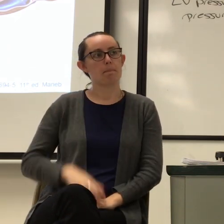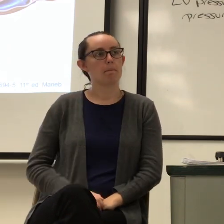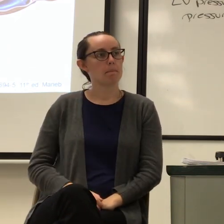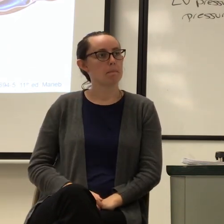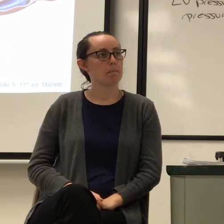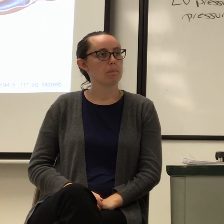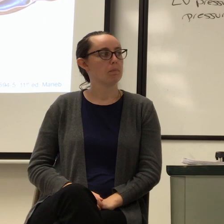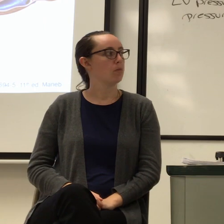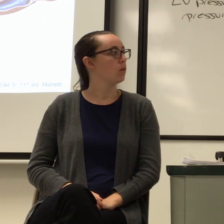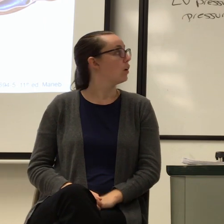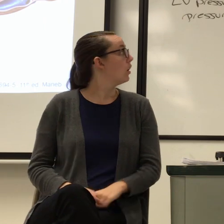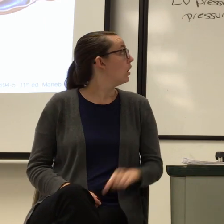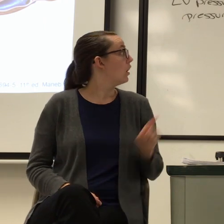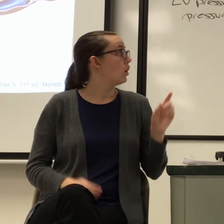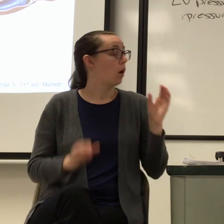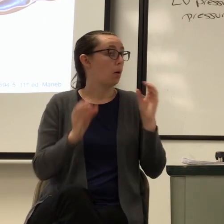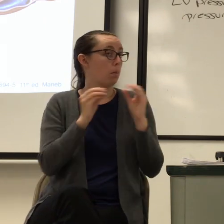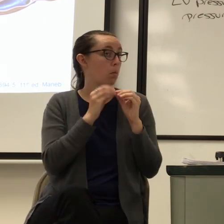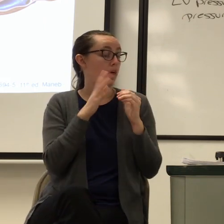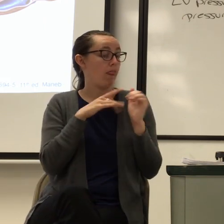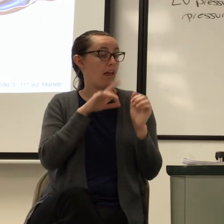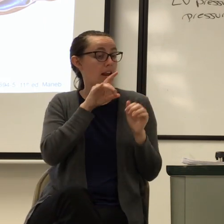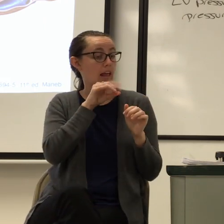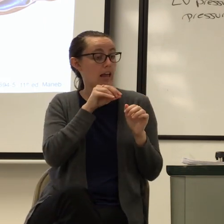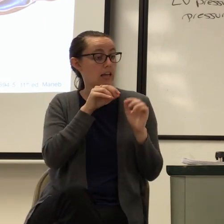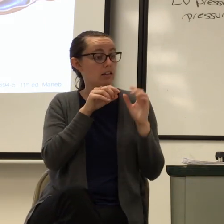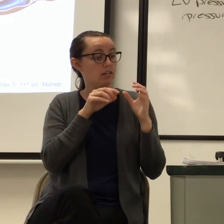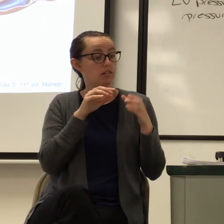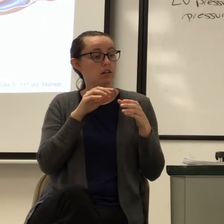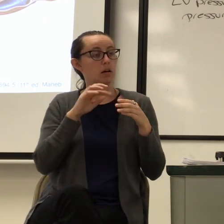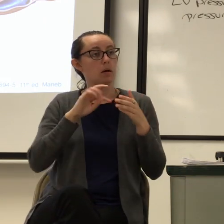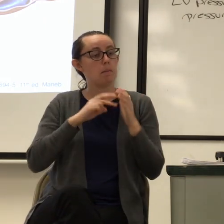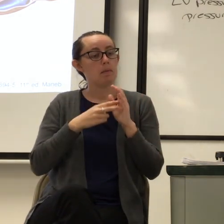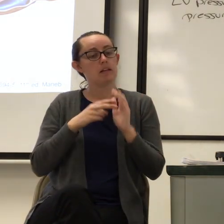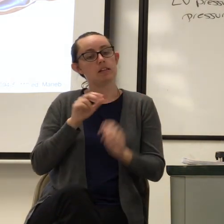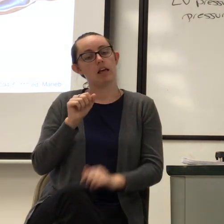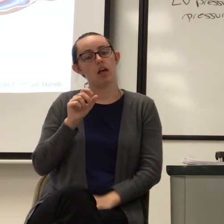that's the first point at which the aortic SL valve opens.